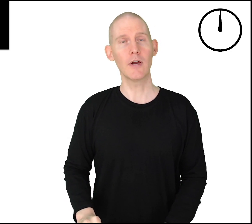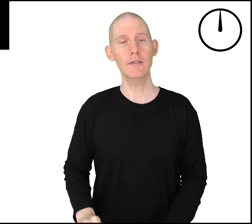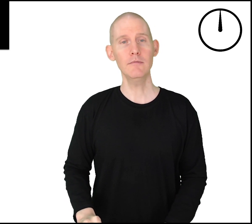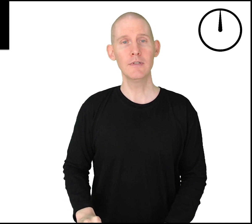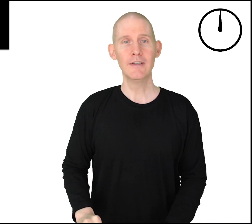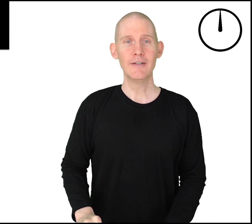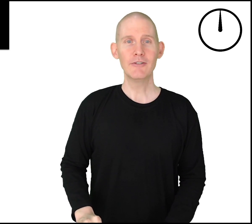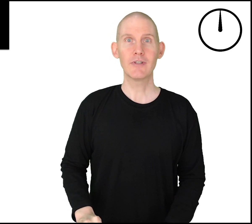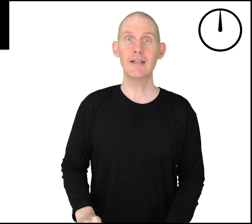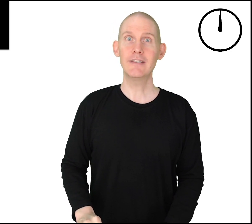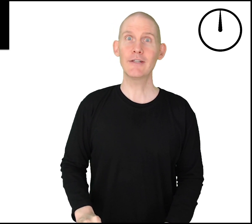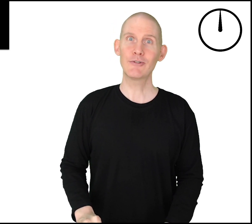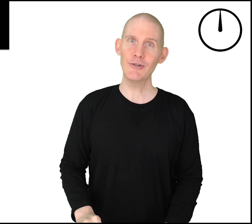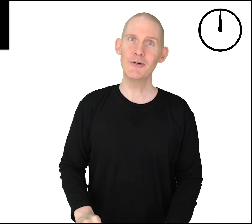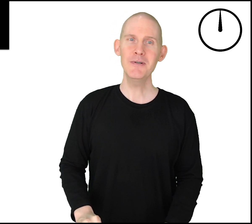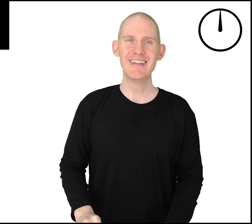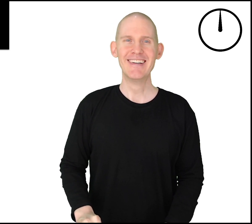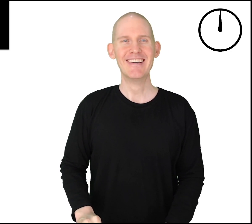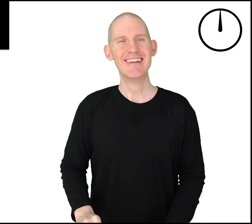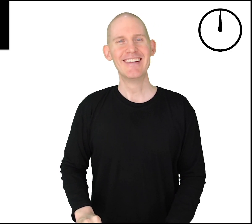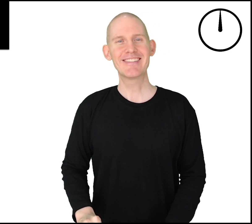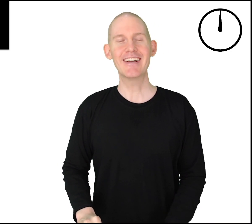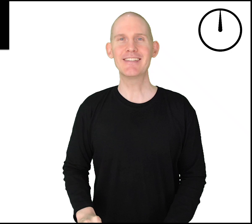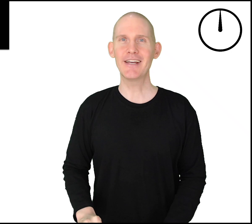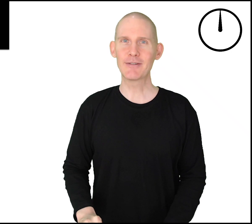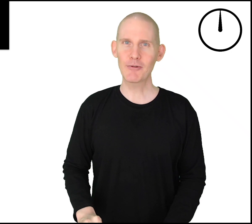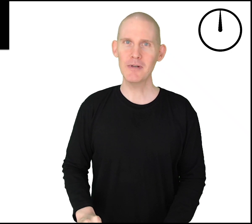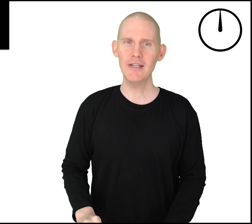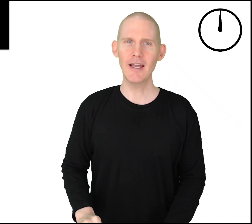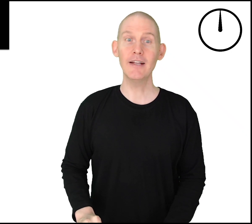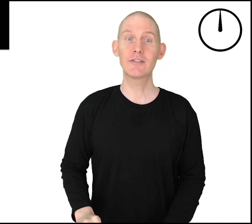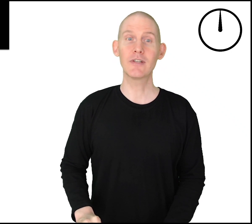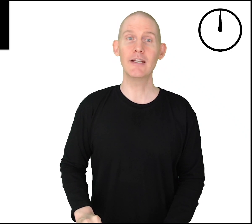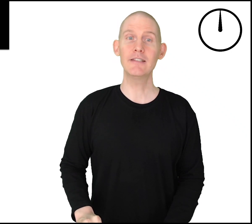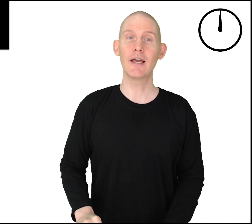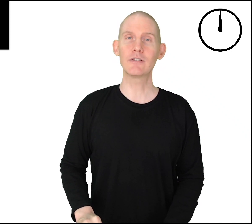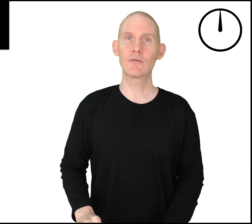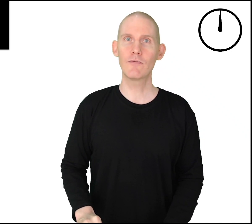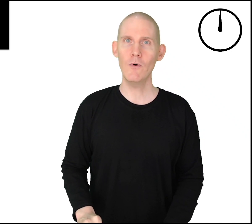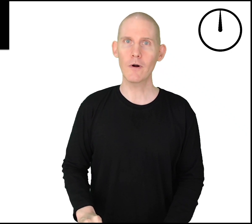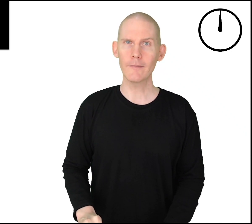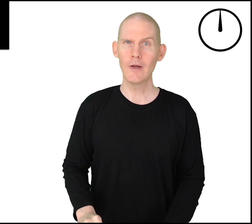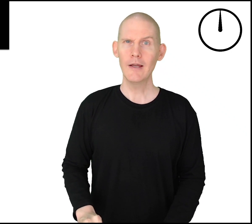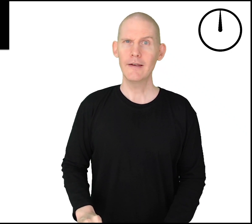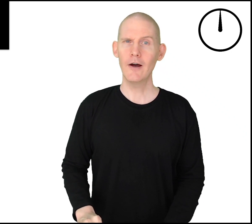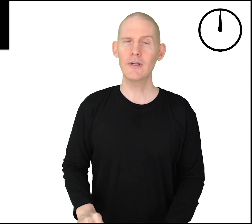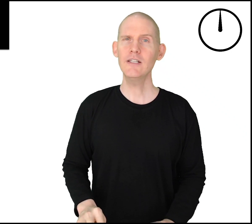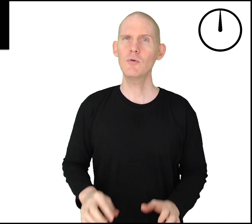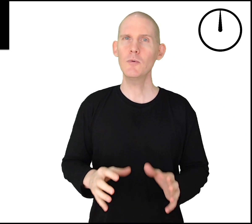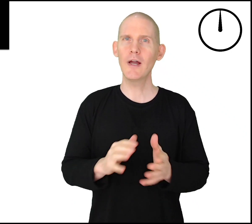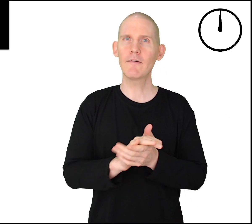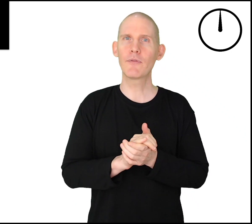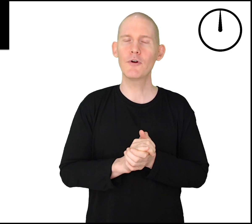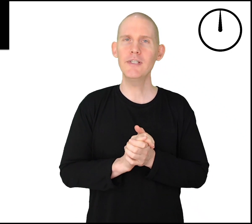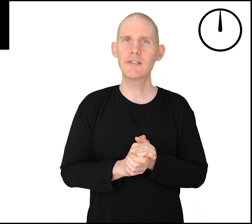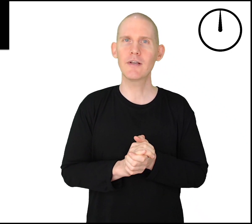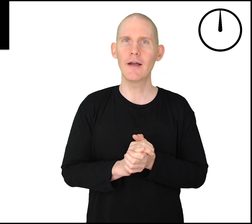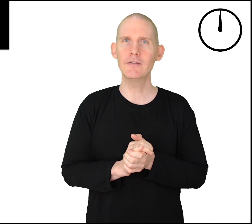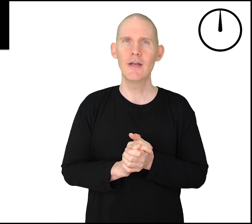signs, signing test 2, signing test 3, and signing test 4. Now, each one will have 30 signs, but